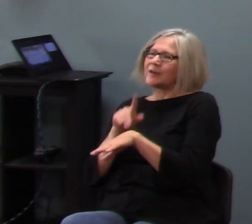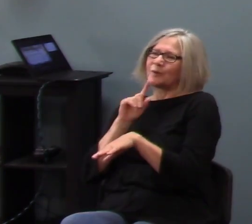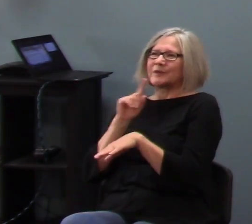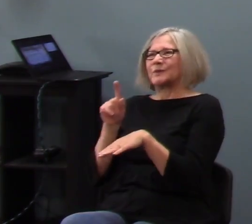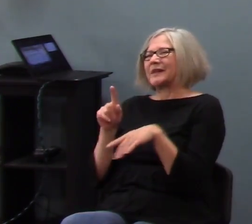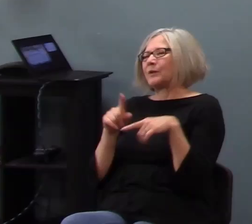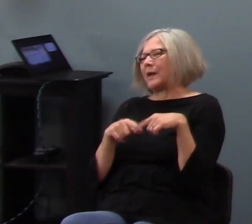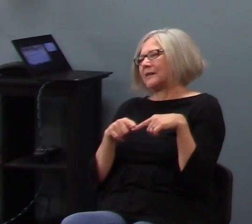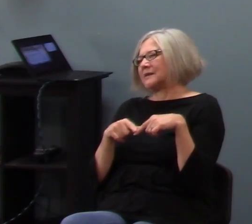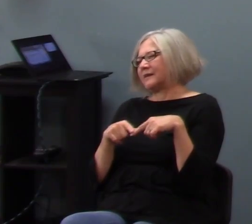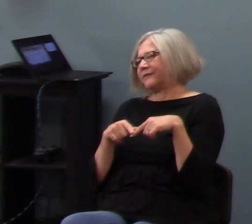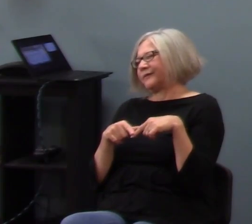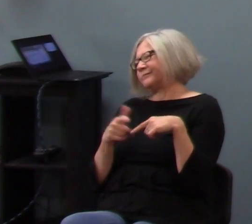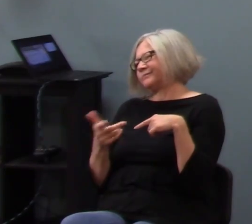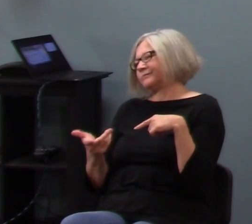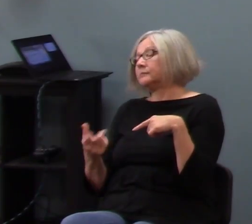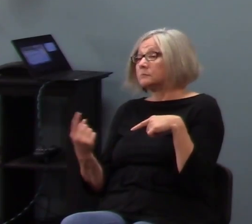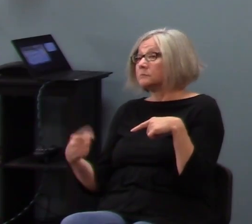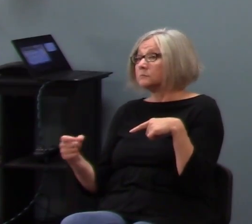oh, absolutely.